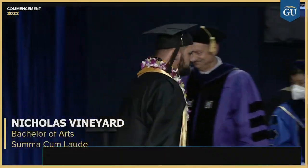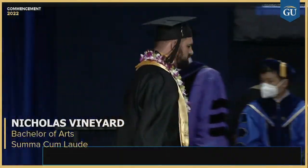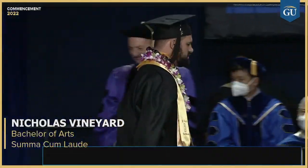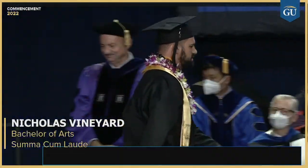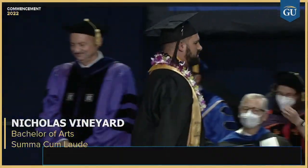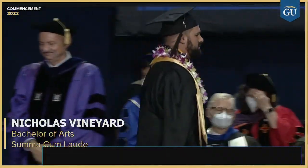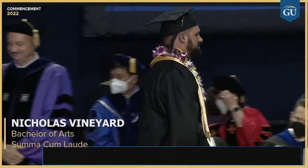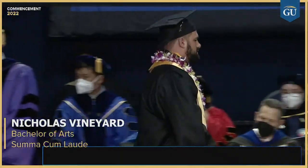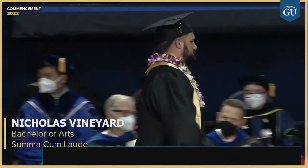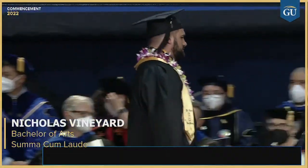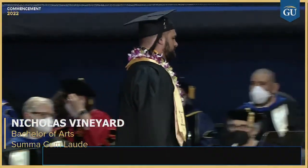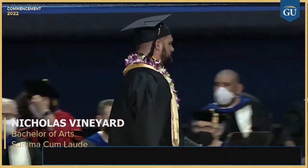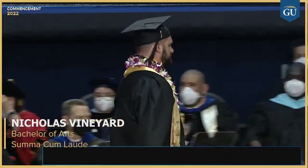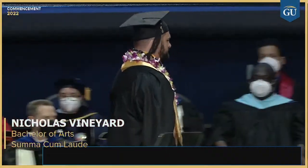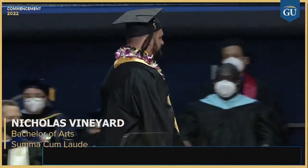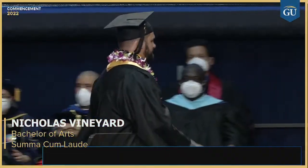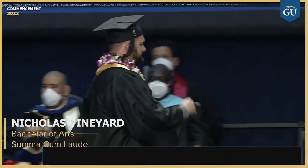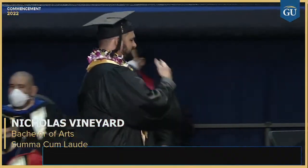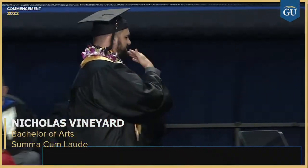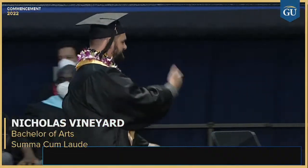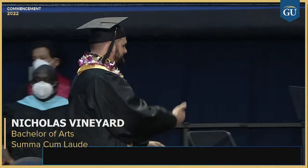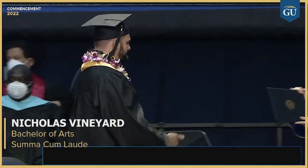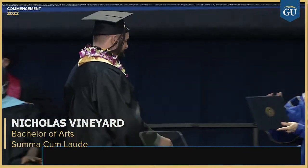Bachelor of Arts, Summa Cum Laude.